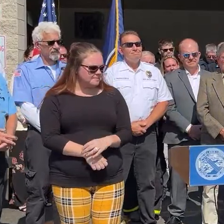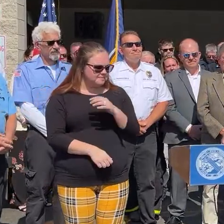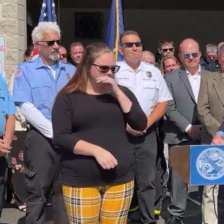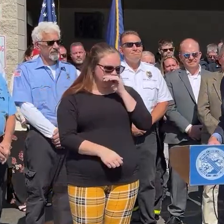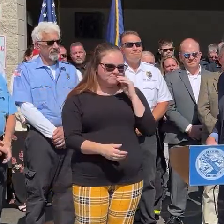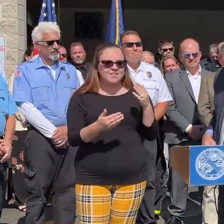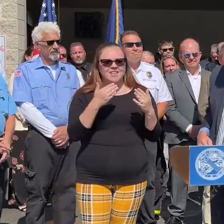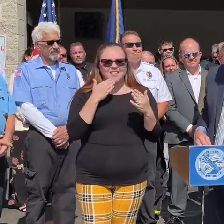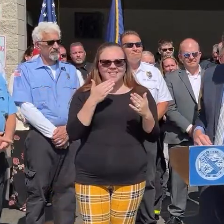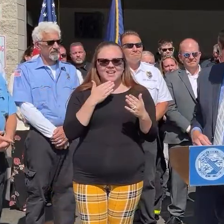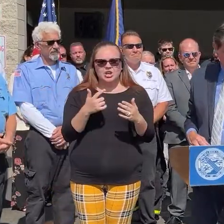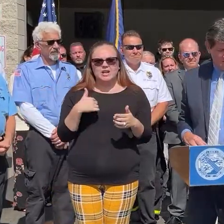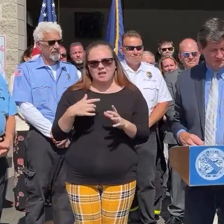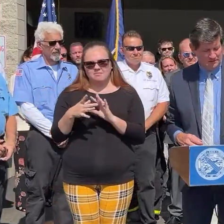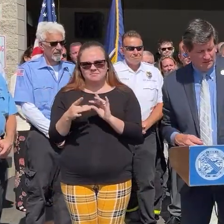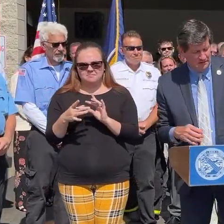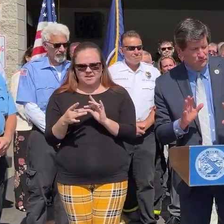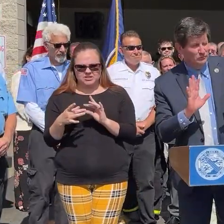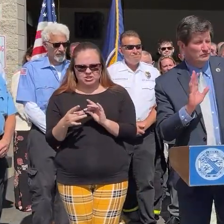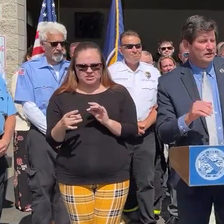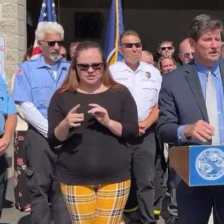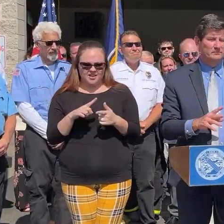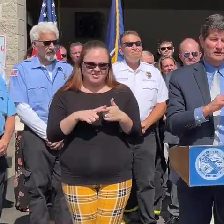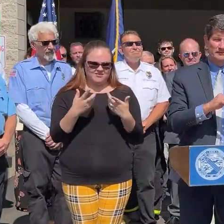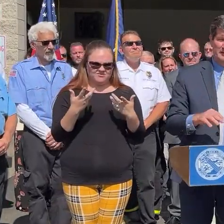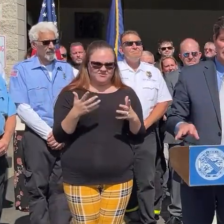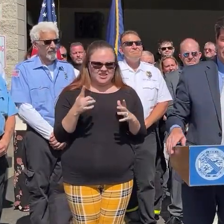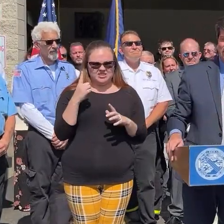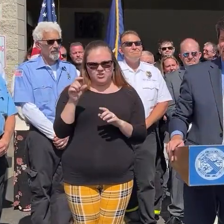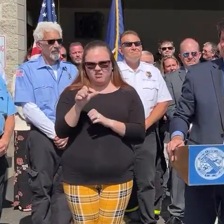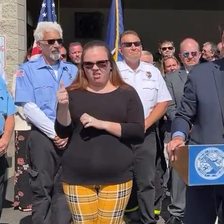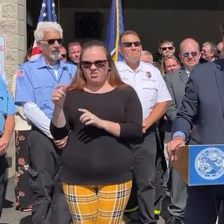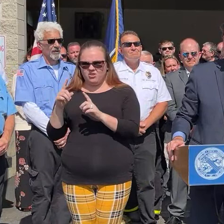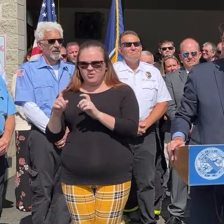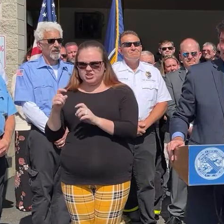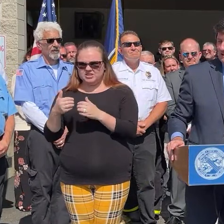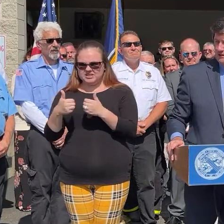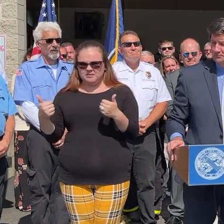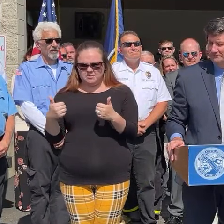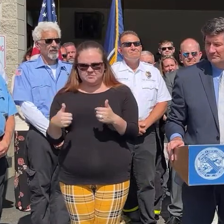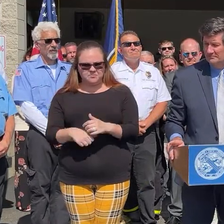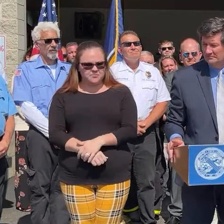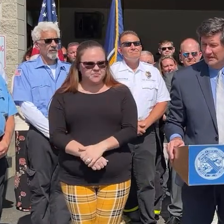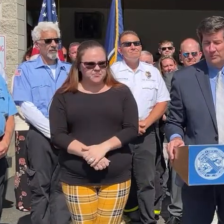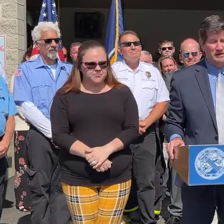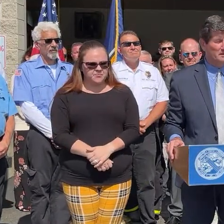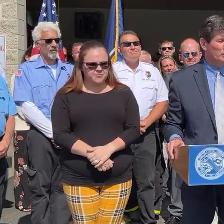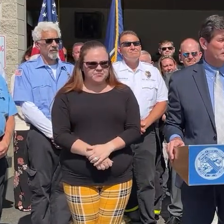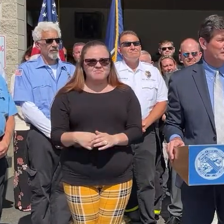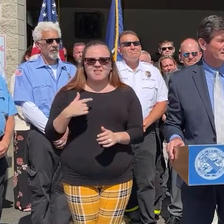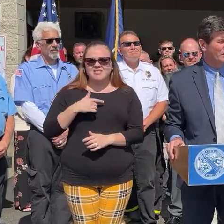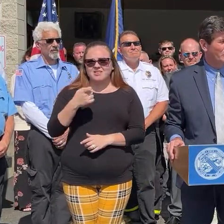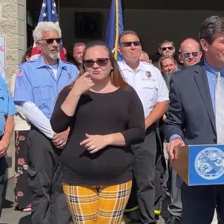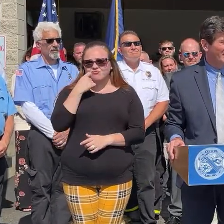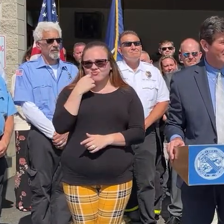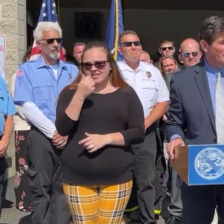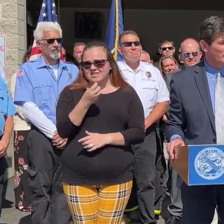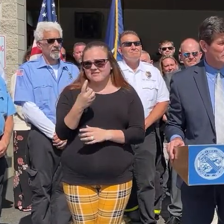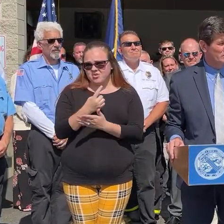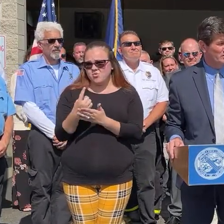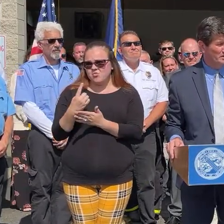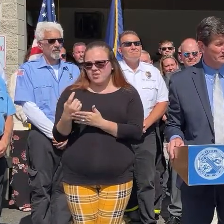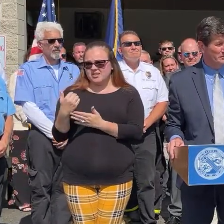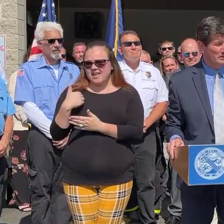Thank you. And I'll just note, and then we'll break up for off topic off to the side. In the past couple weeks, we've had